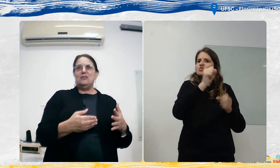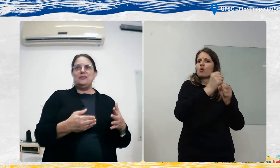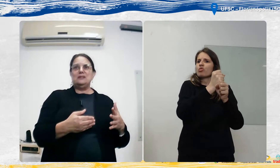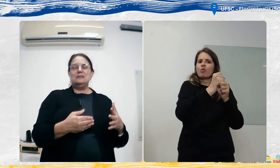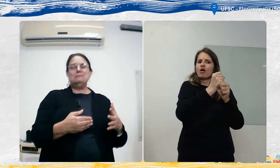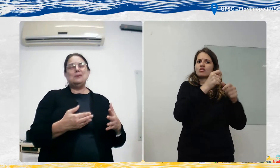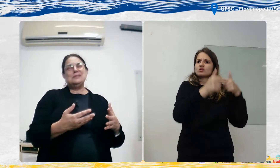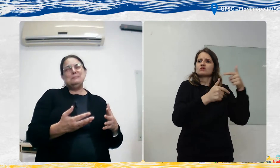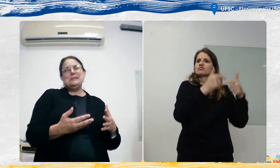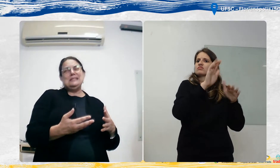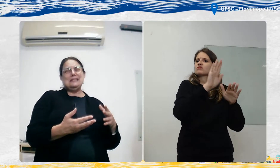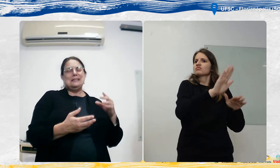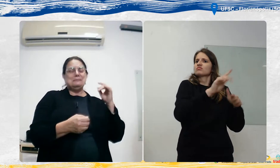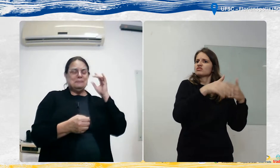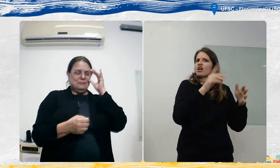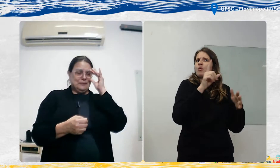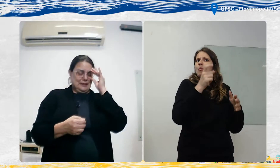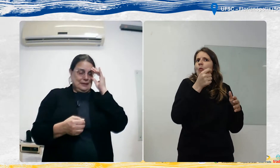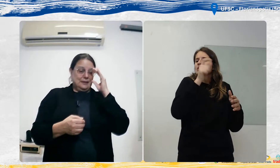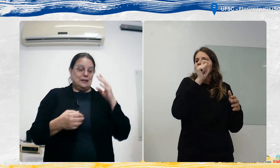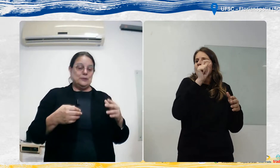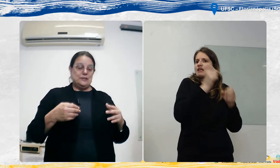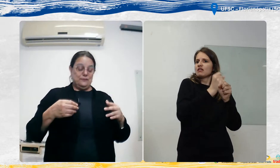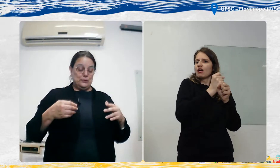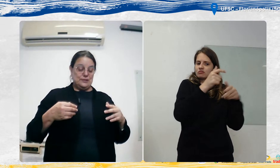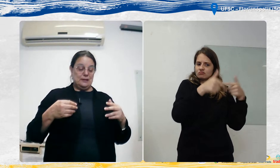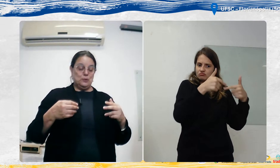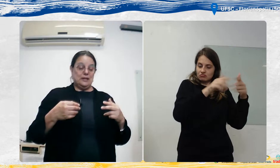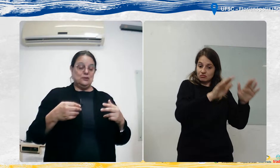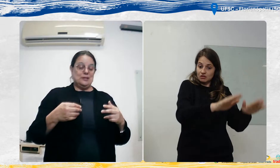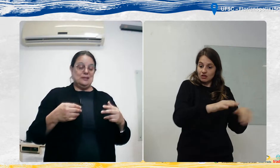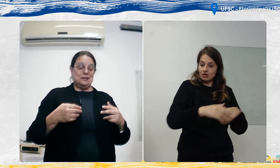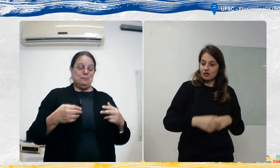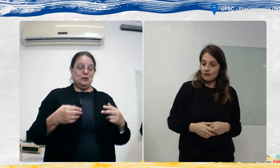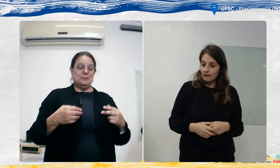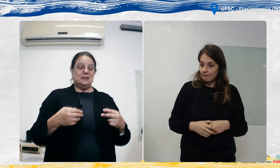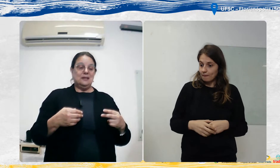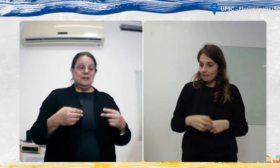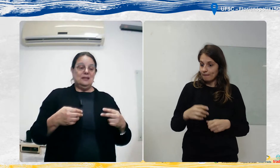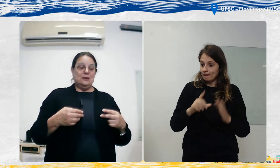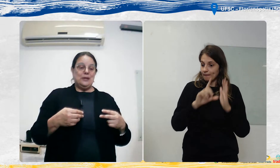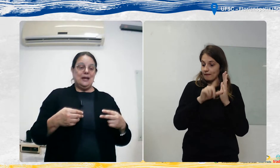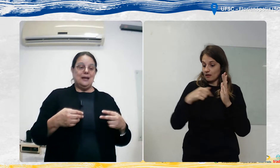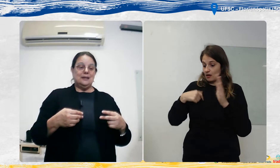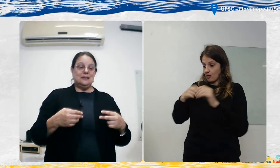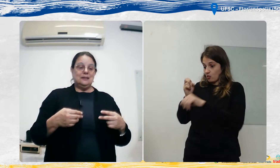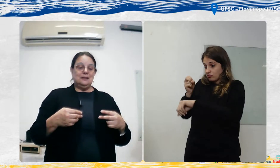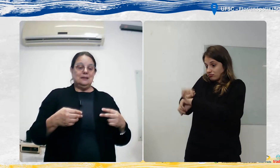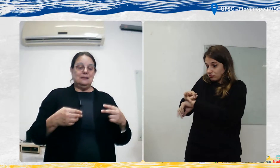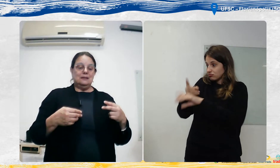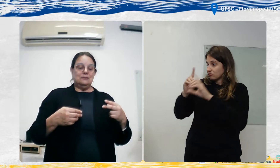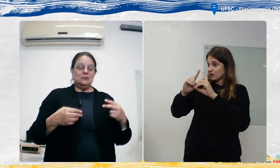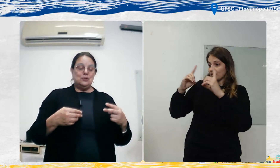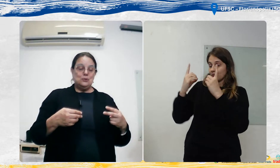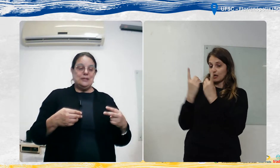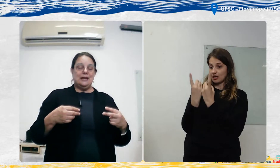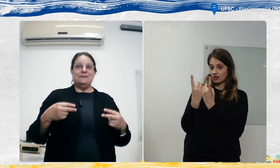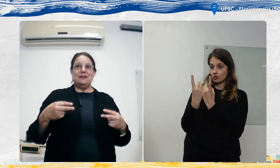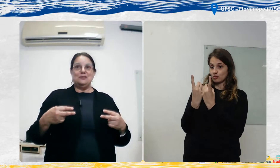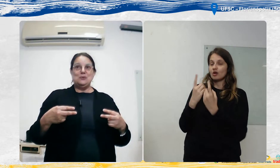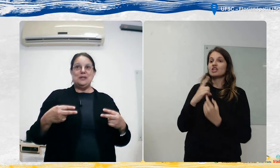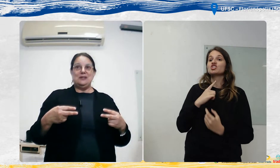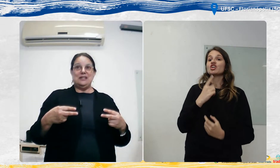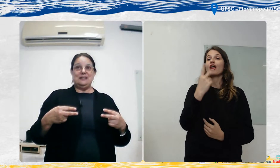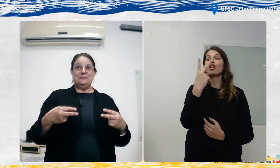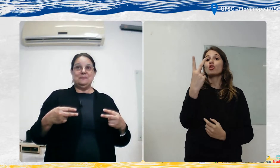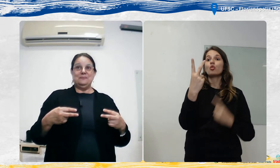I got there, possibly 10. It was the first time when I joined the department that we had 2 deaf and